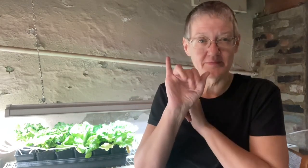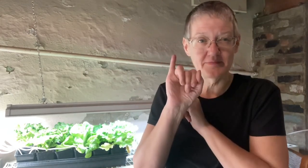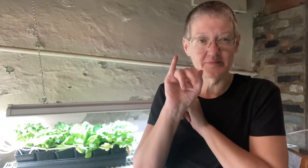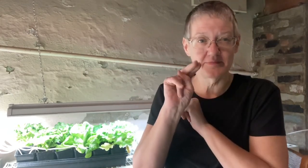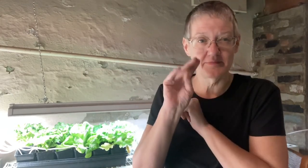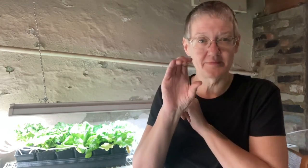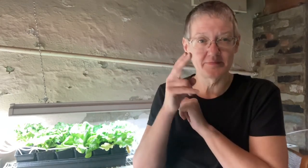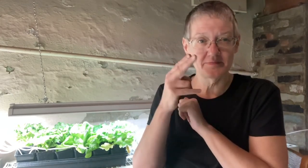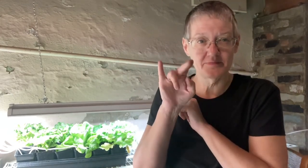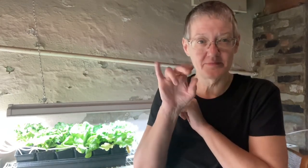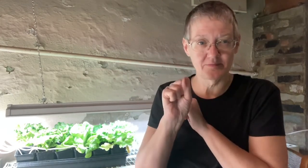8 inches.